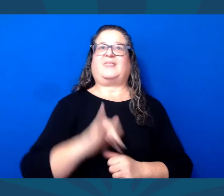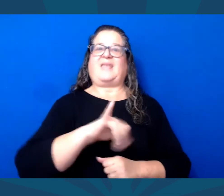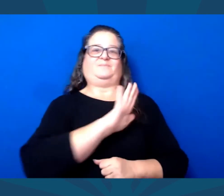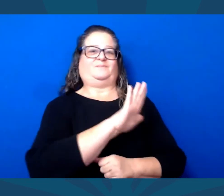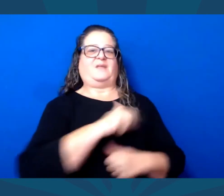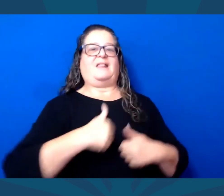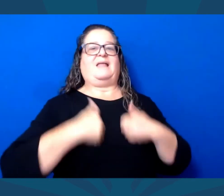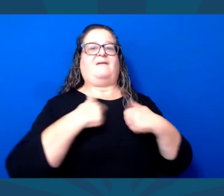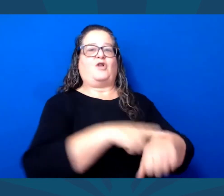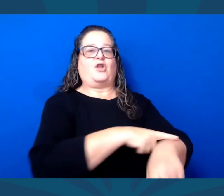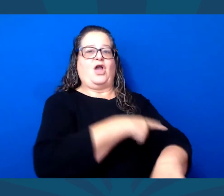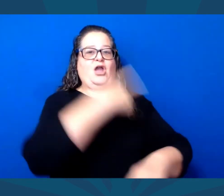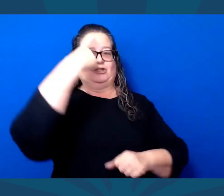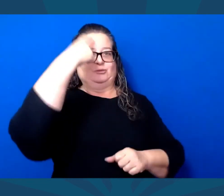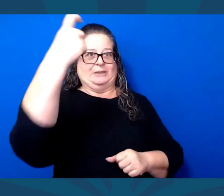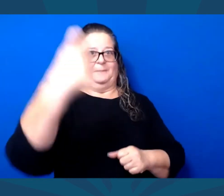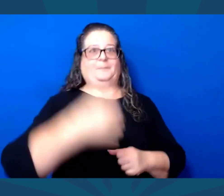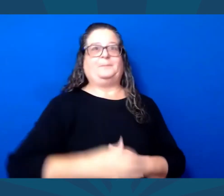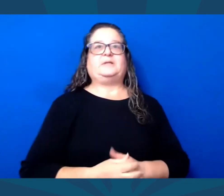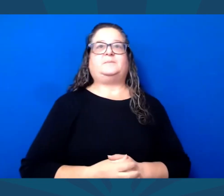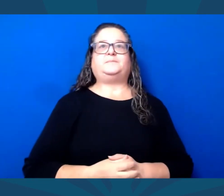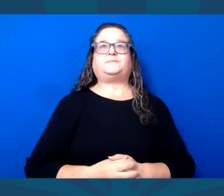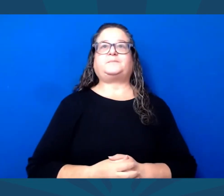a lifelong dream.